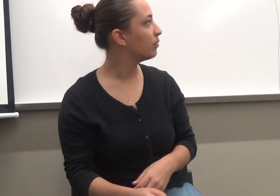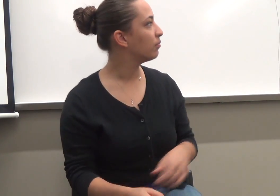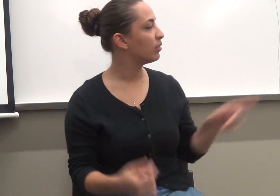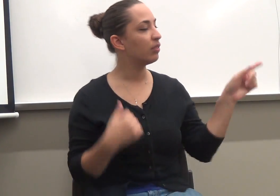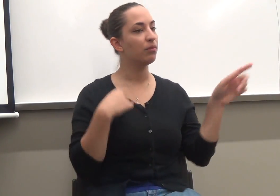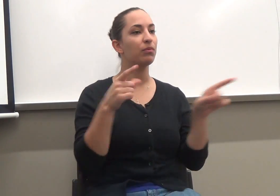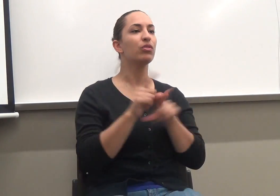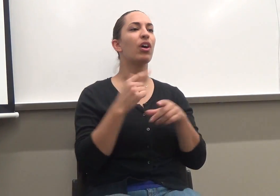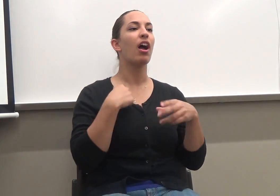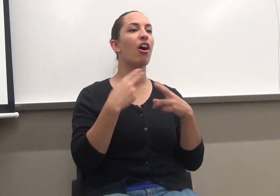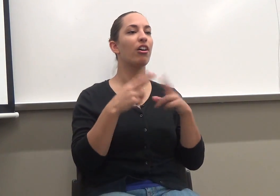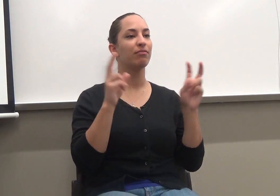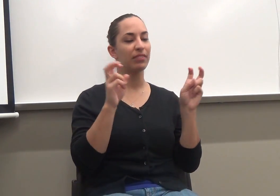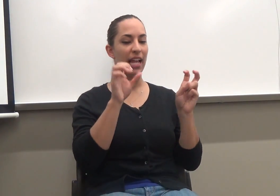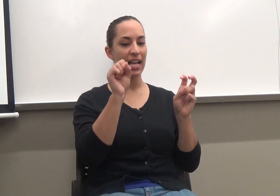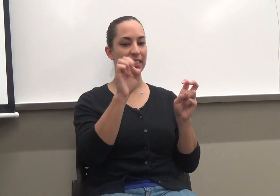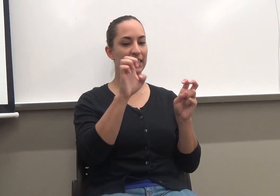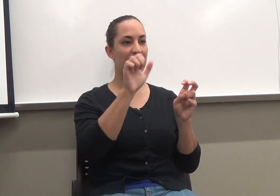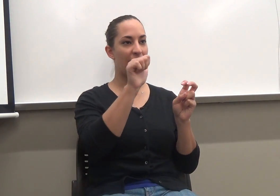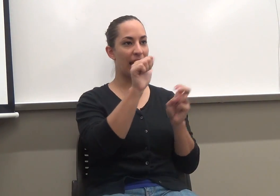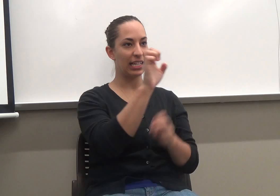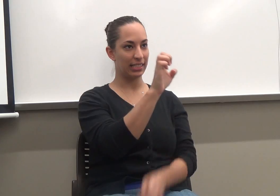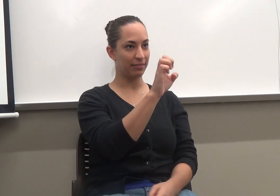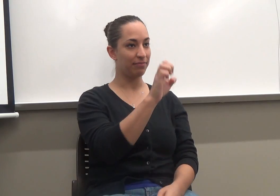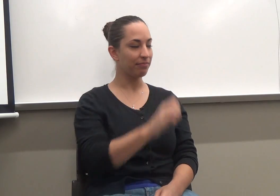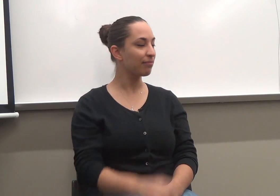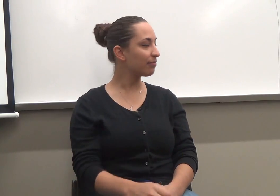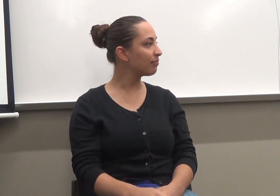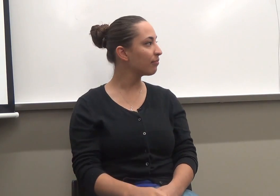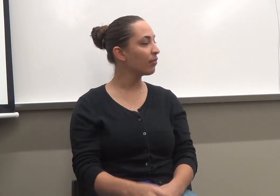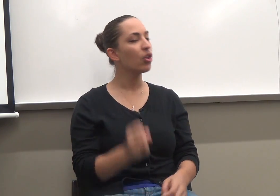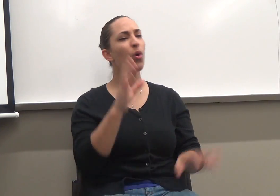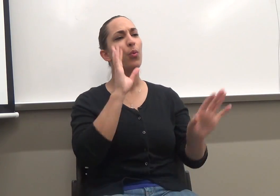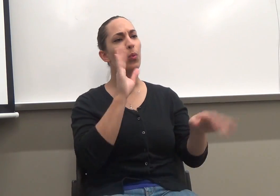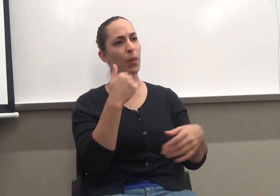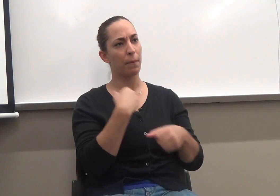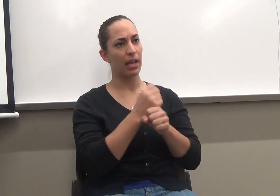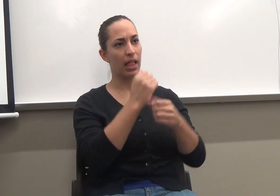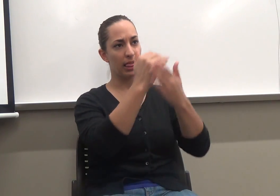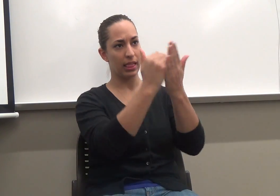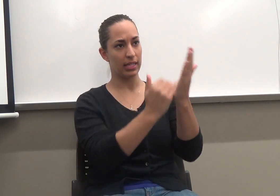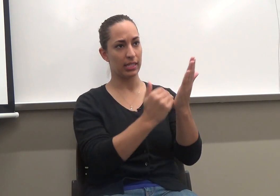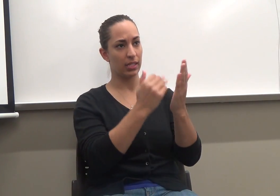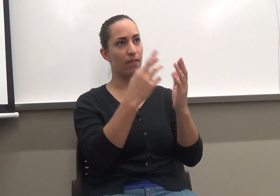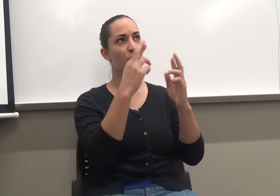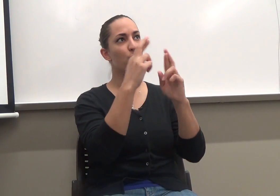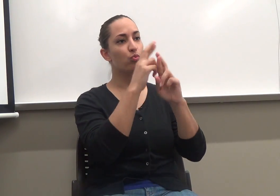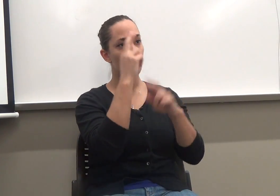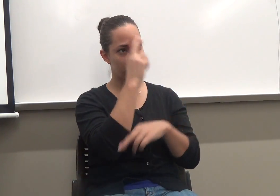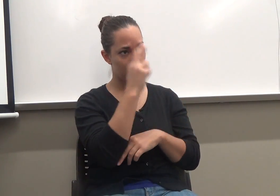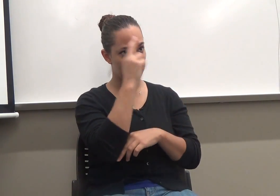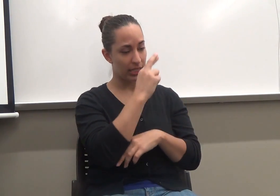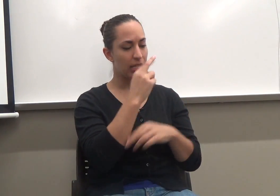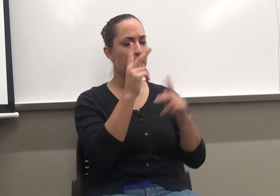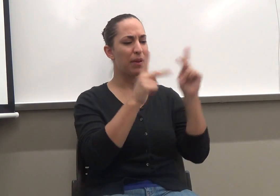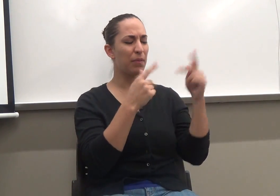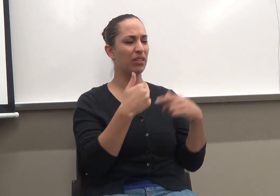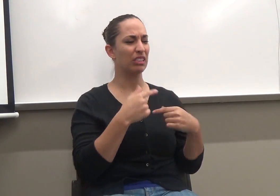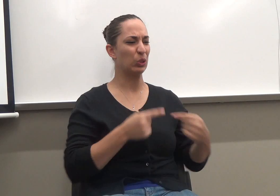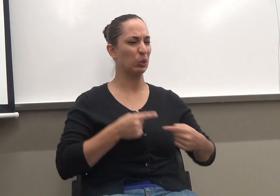SEAE. So there are, I'm going to make a list of the reasons that people have trouble with this, okay?